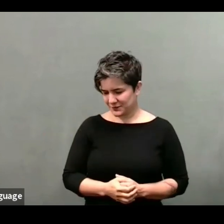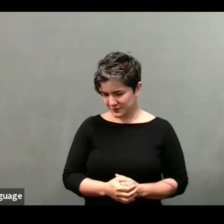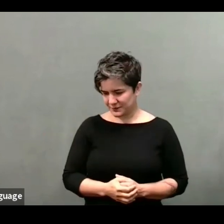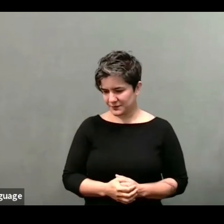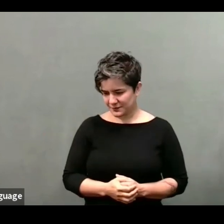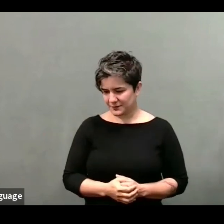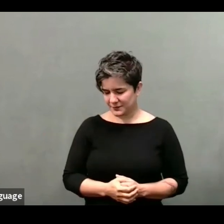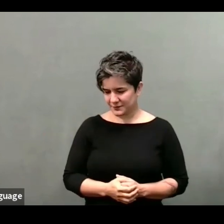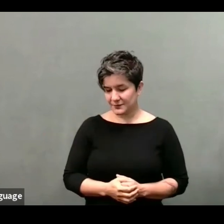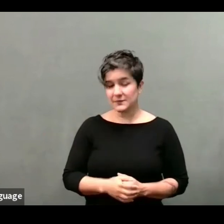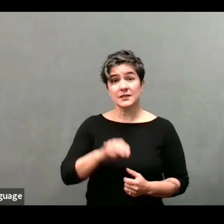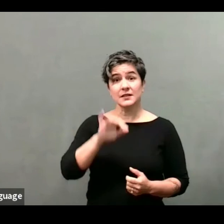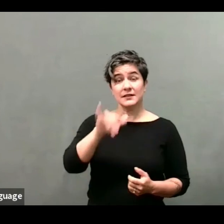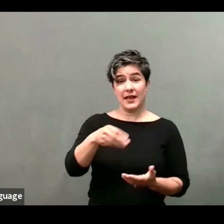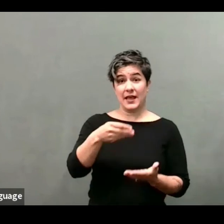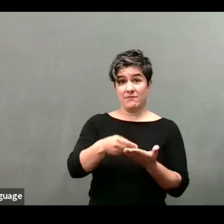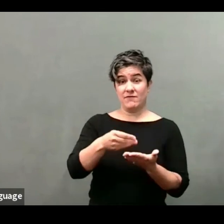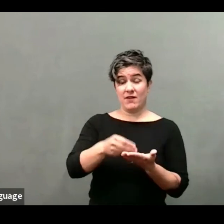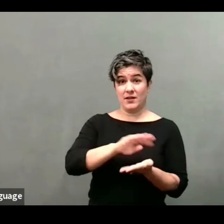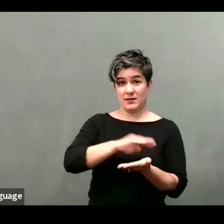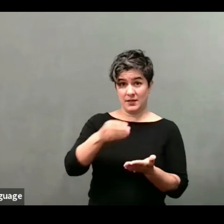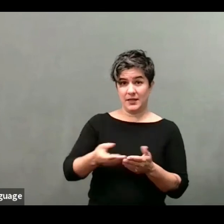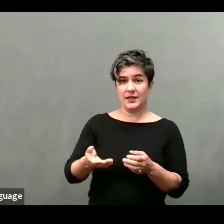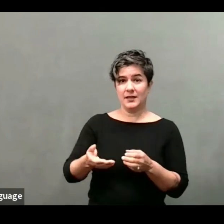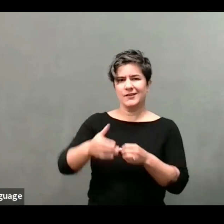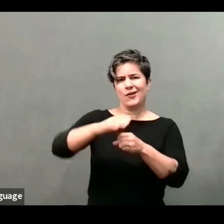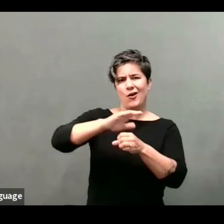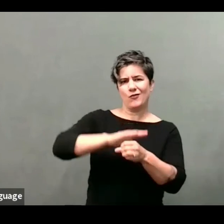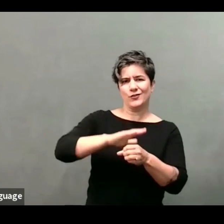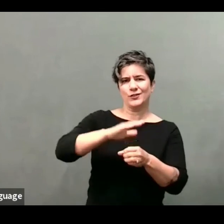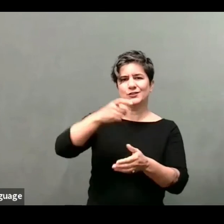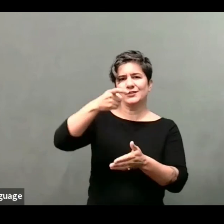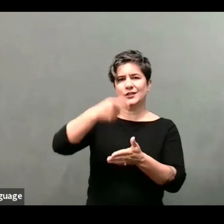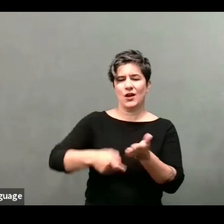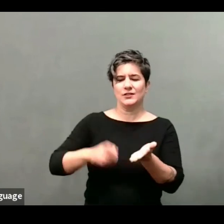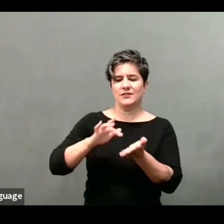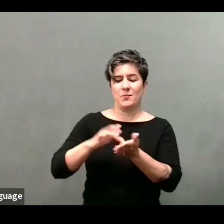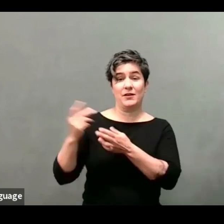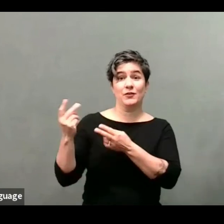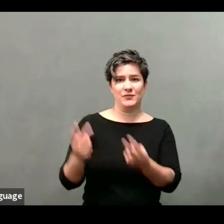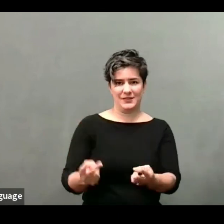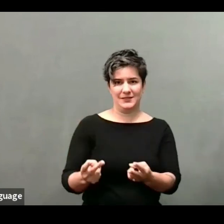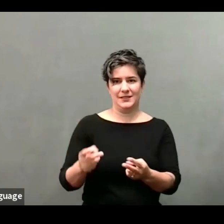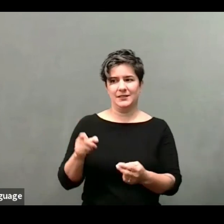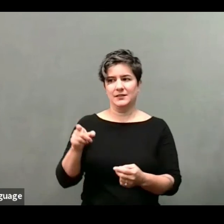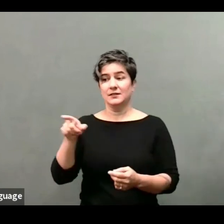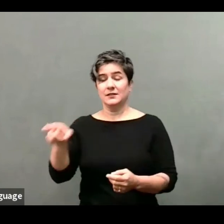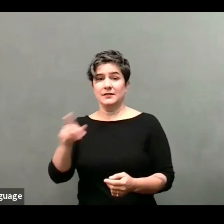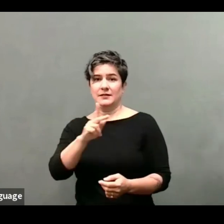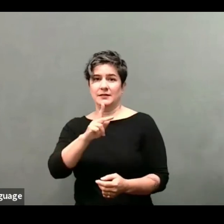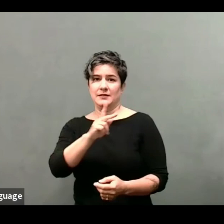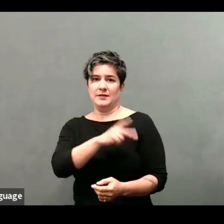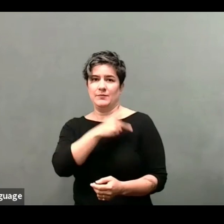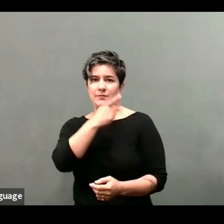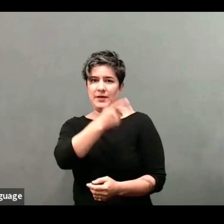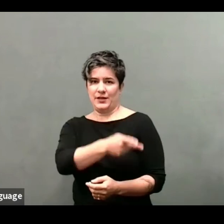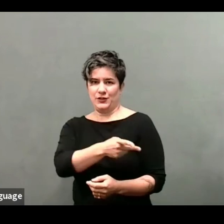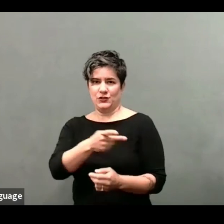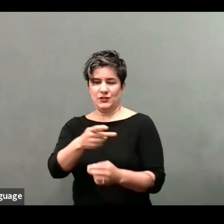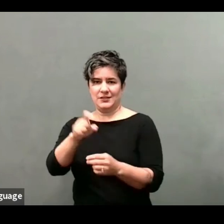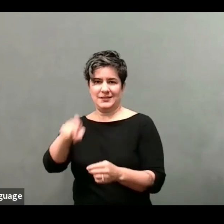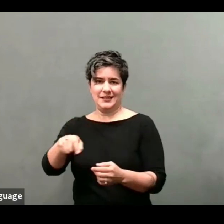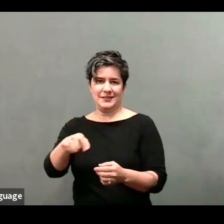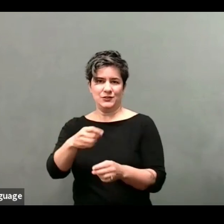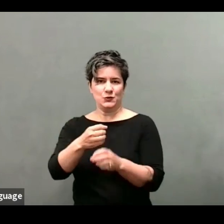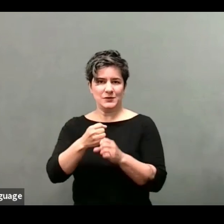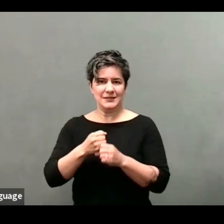So what this fund covers is the cost of a medical visit that the patient is seeking out after a sexual